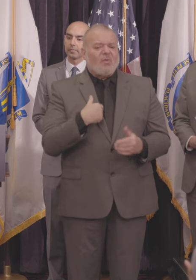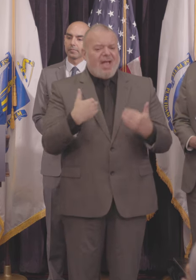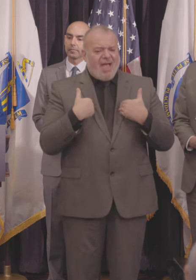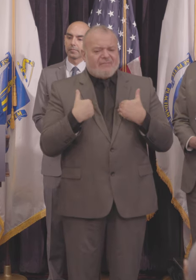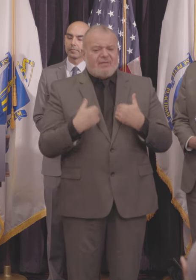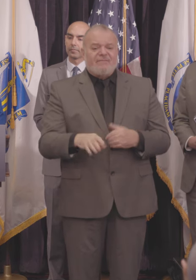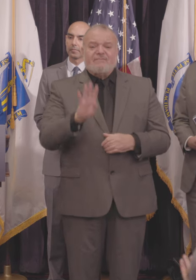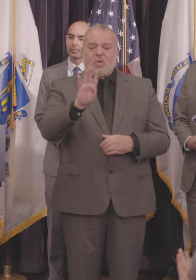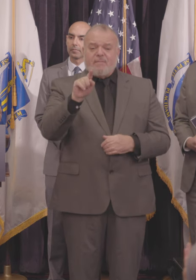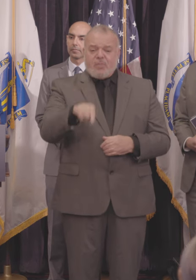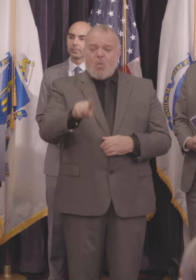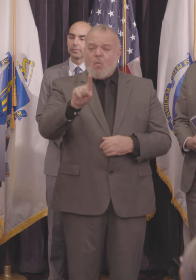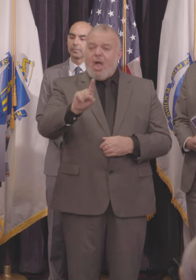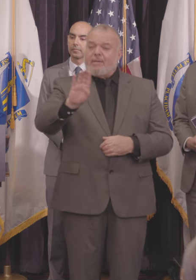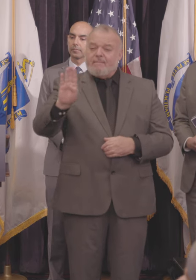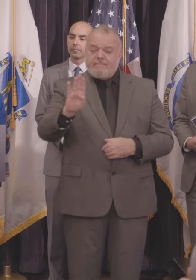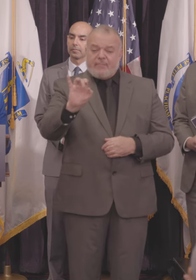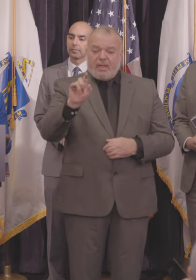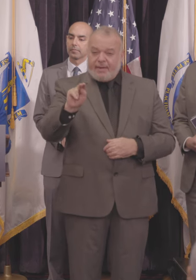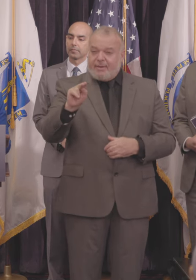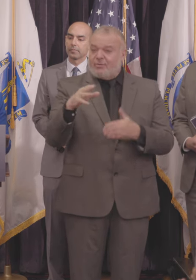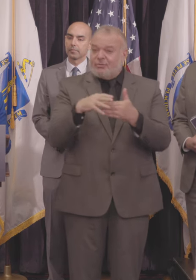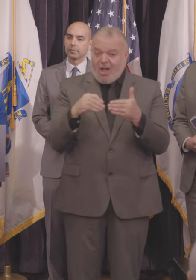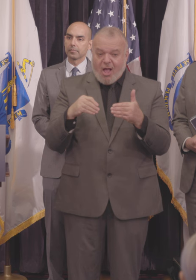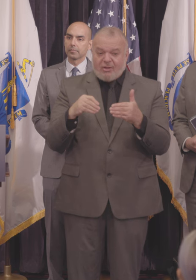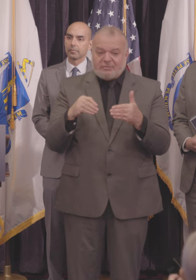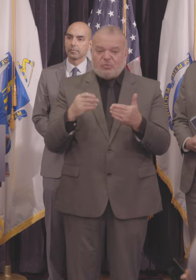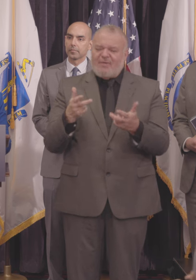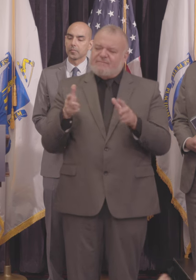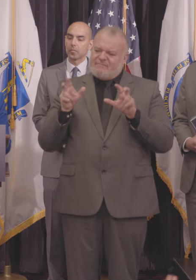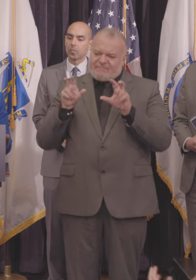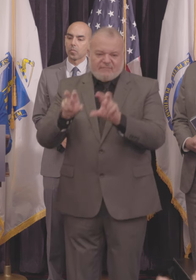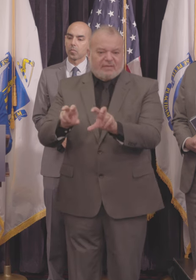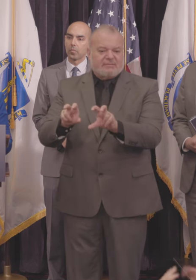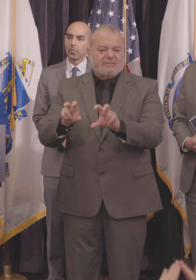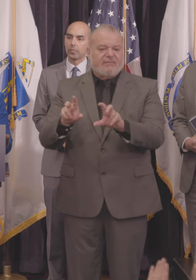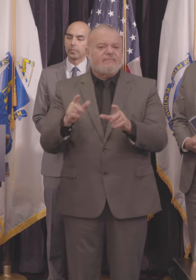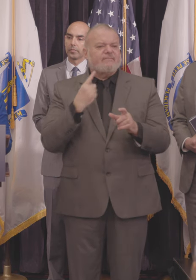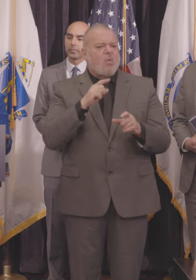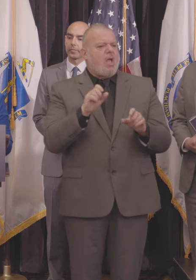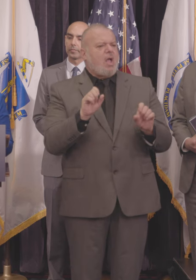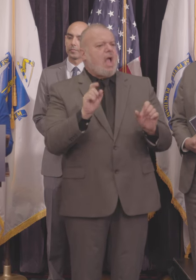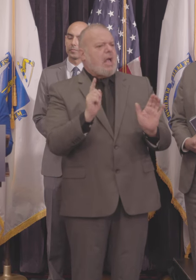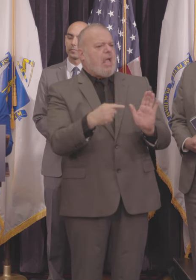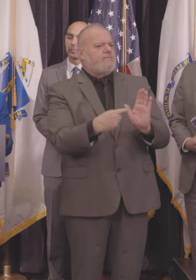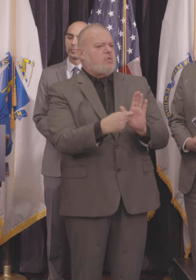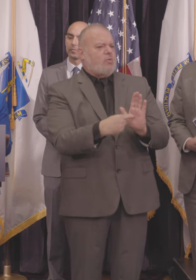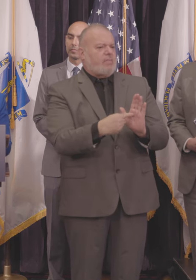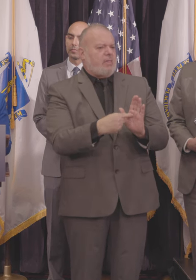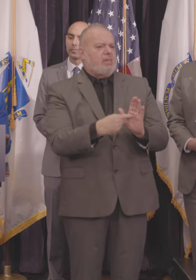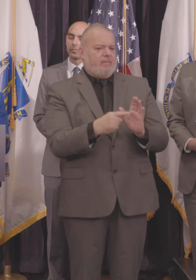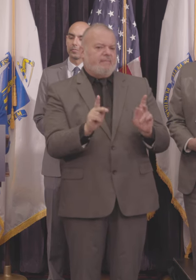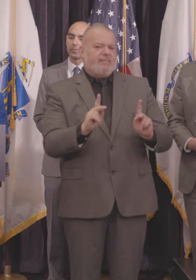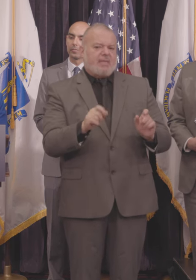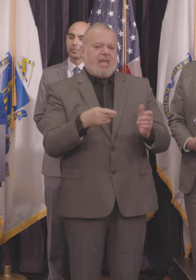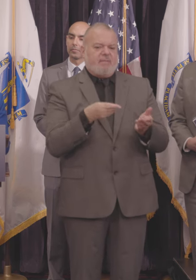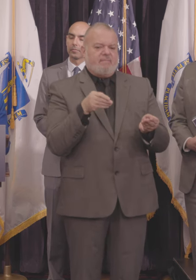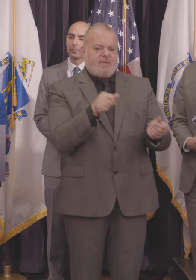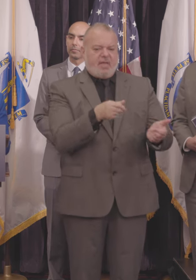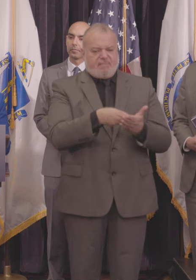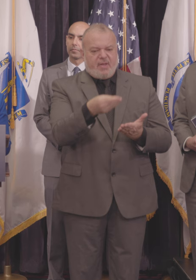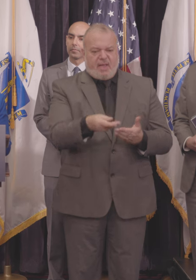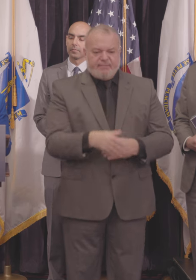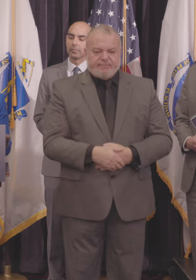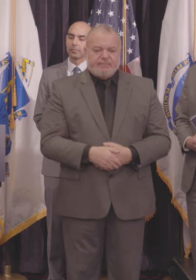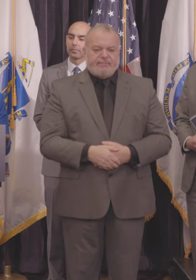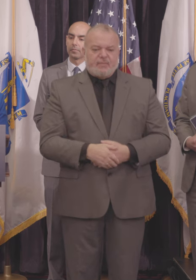tackle the root of the housing crisis in our state. We're proposing new investments as well to turn the climate